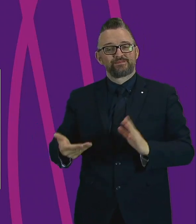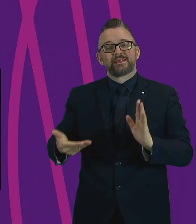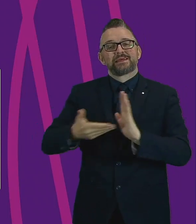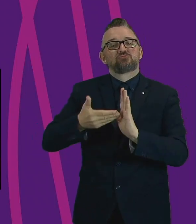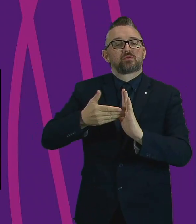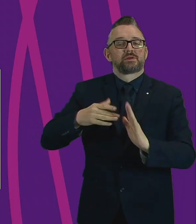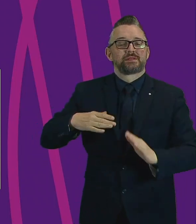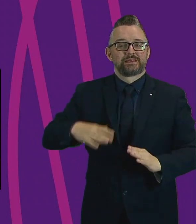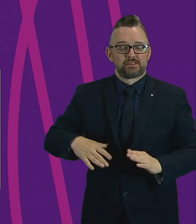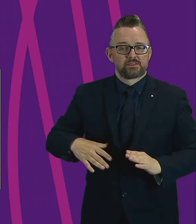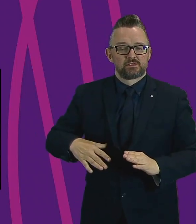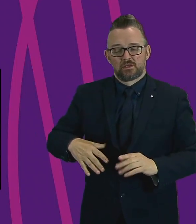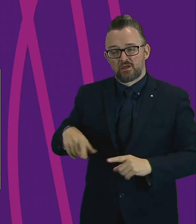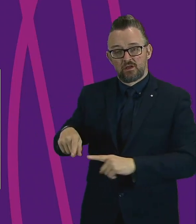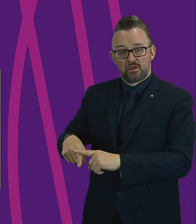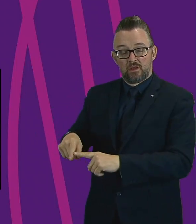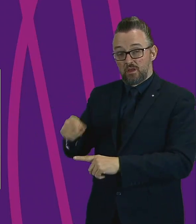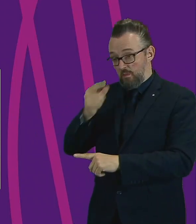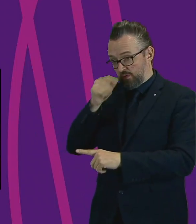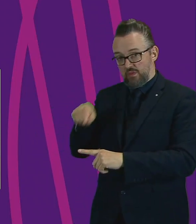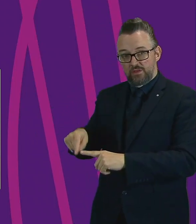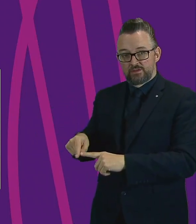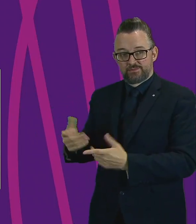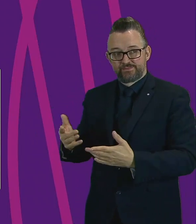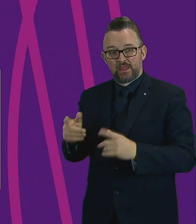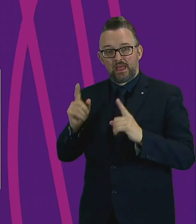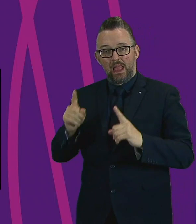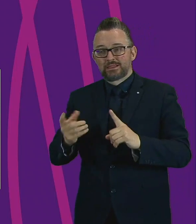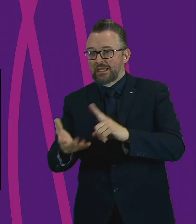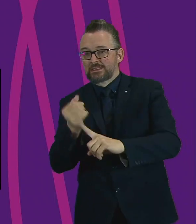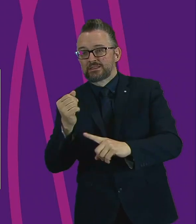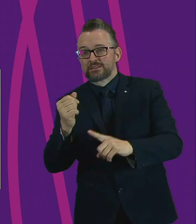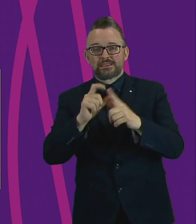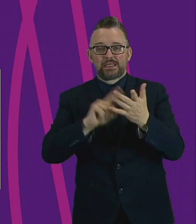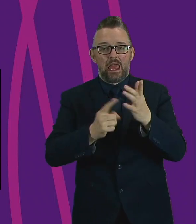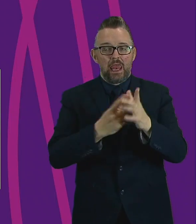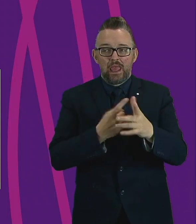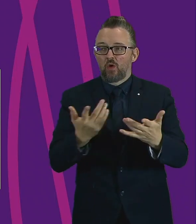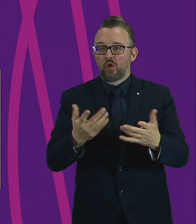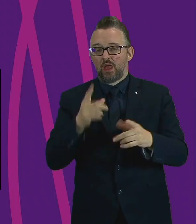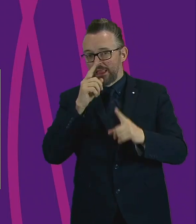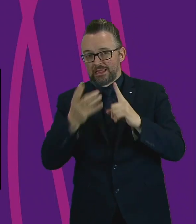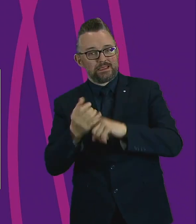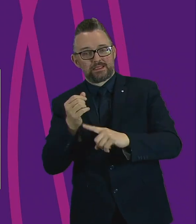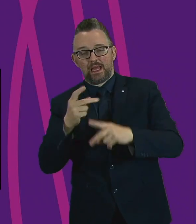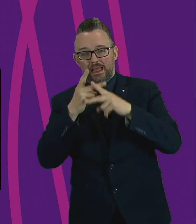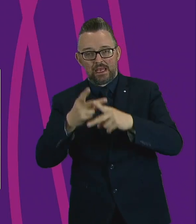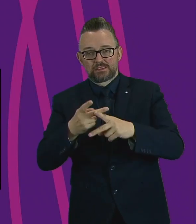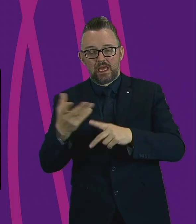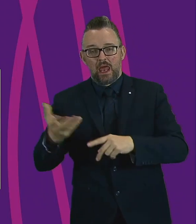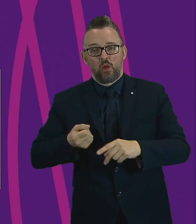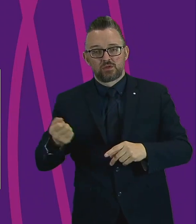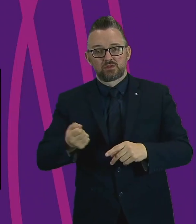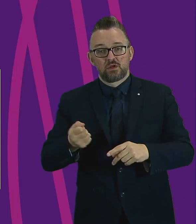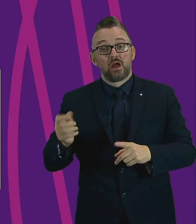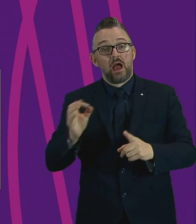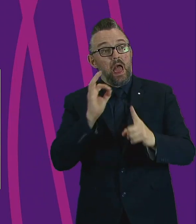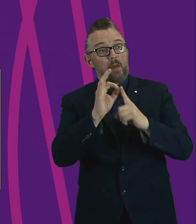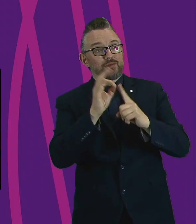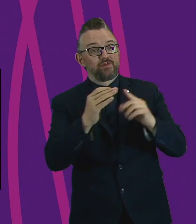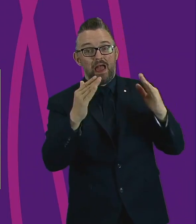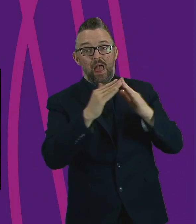can result in the eligibility for disability living allowance, carers allowance, and it can support their application for housing,